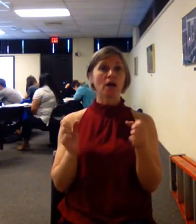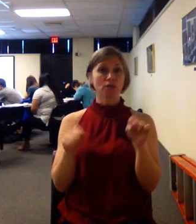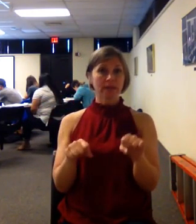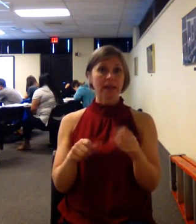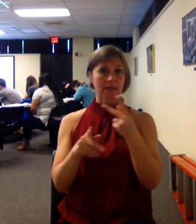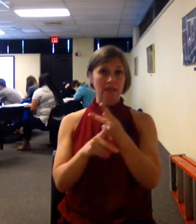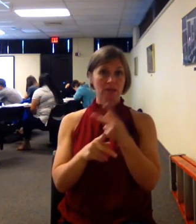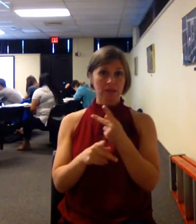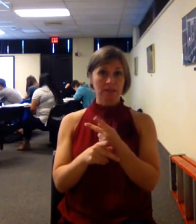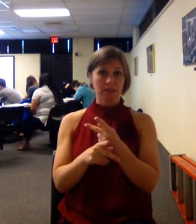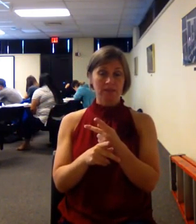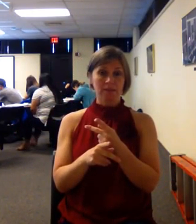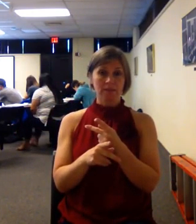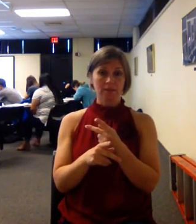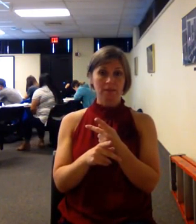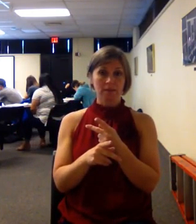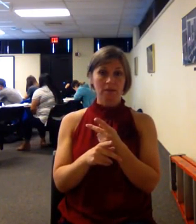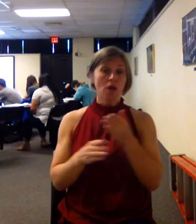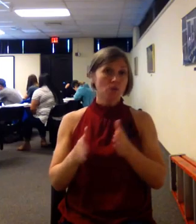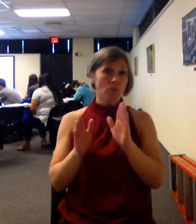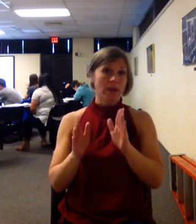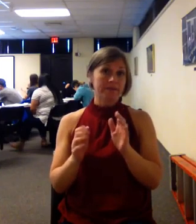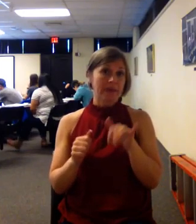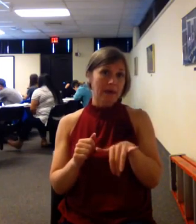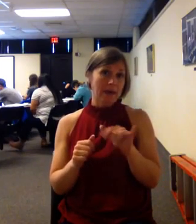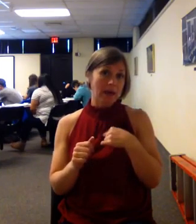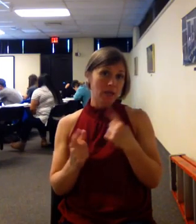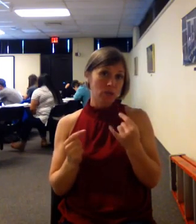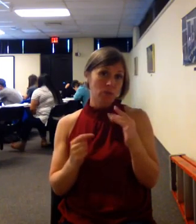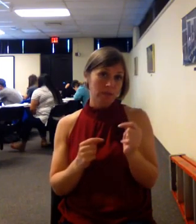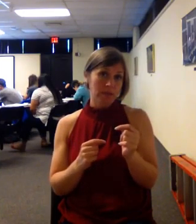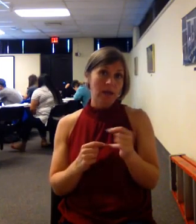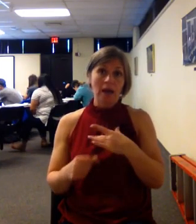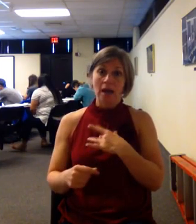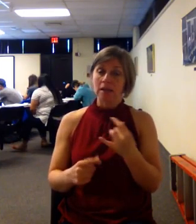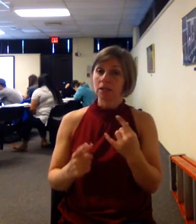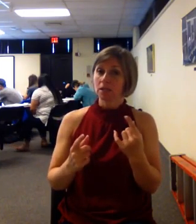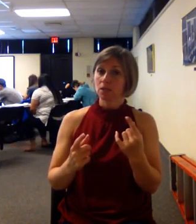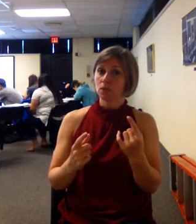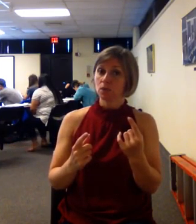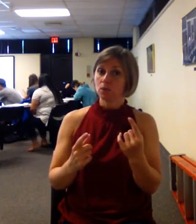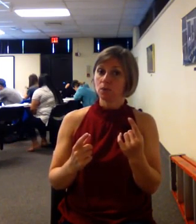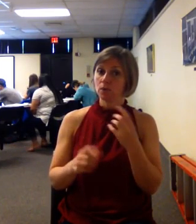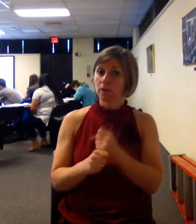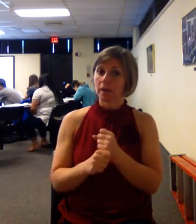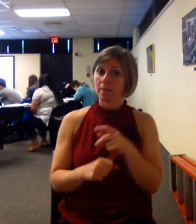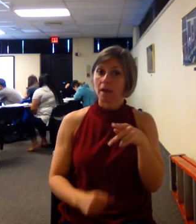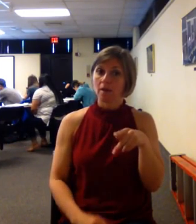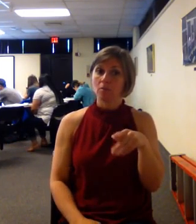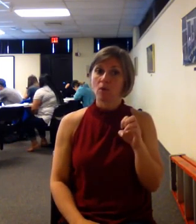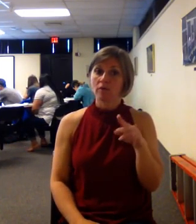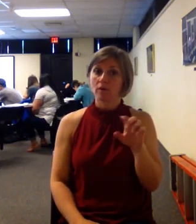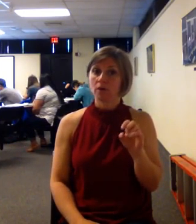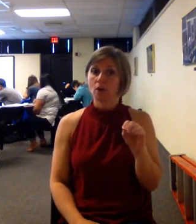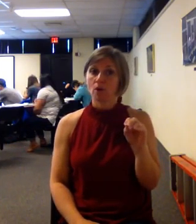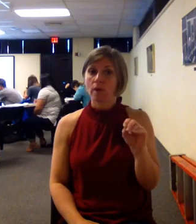it. The way that I like to do it is I like to get my portfolio beta first, because then I